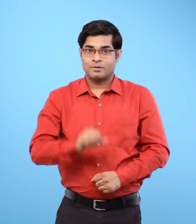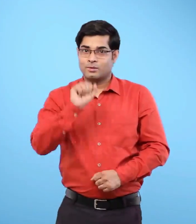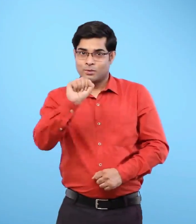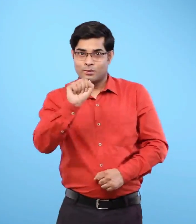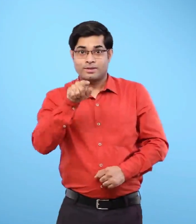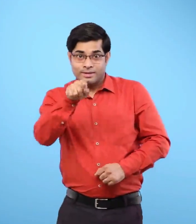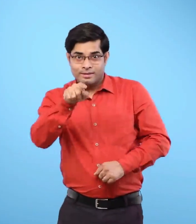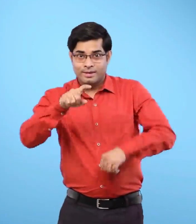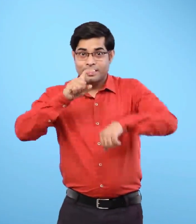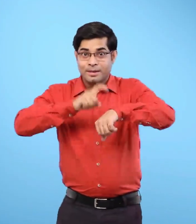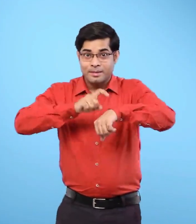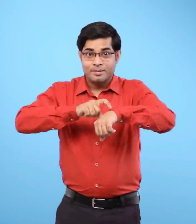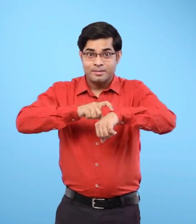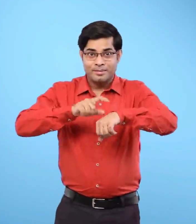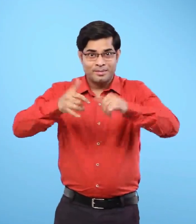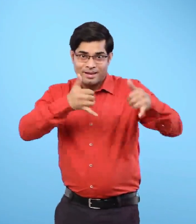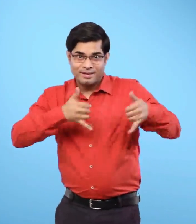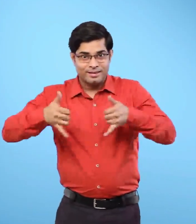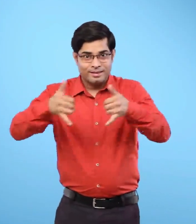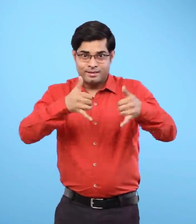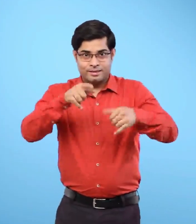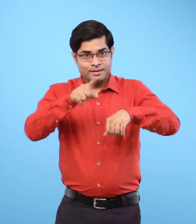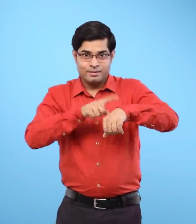What games do you play in your games period?